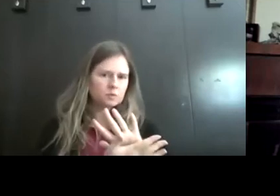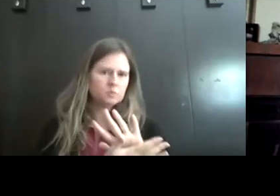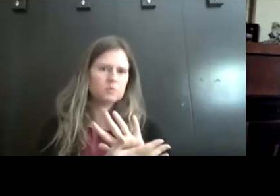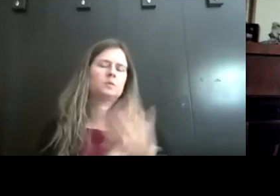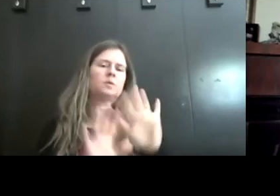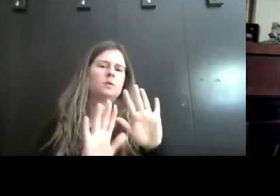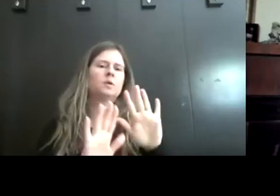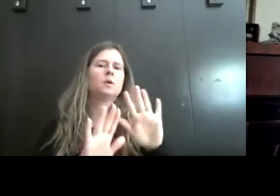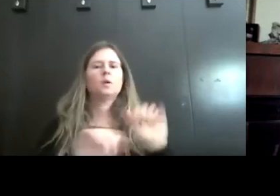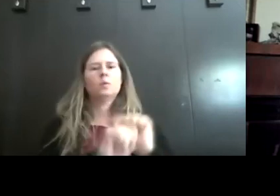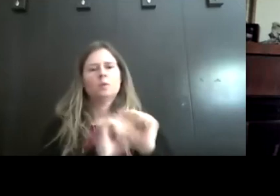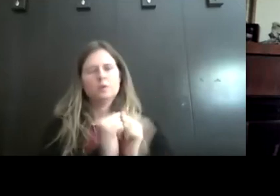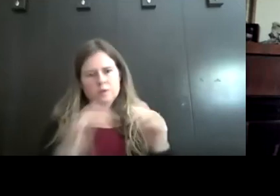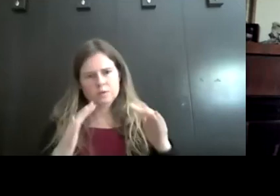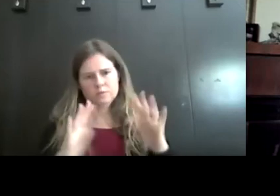kids.